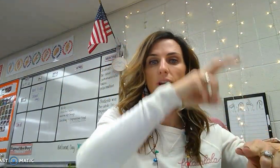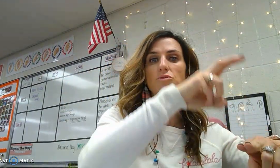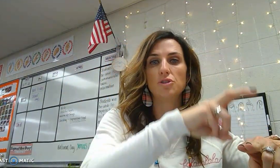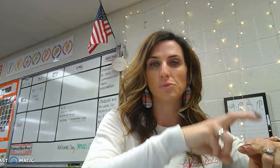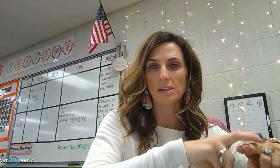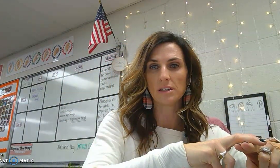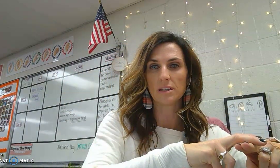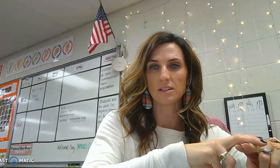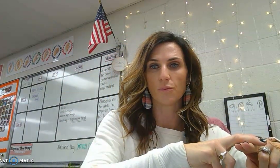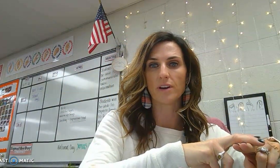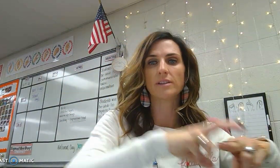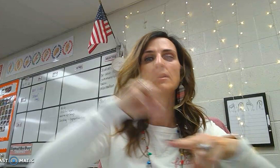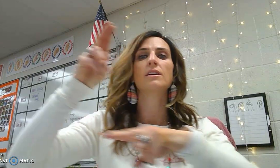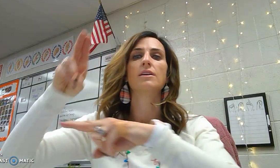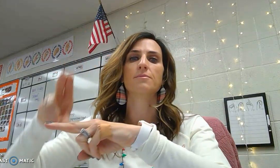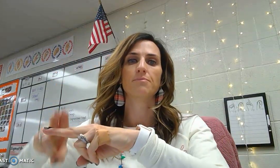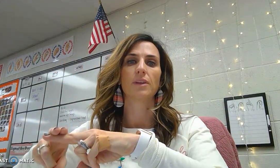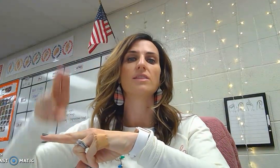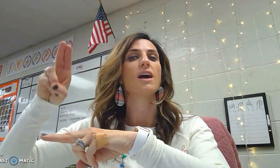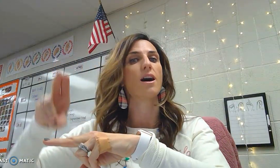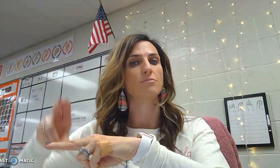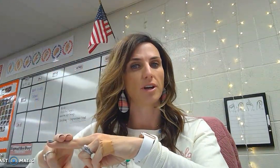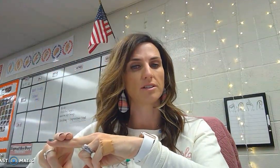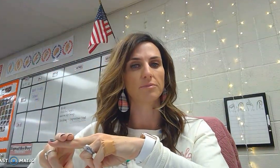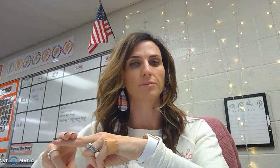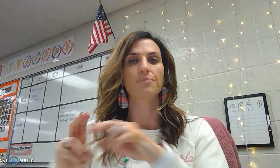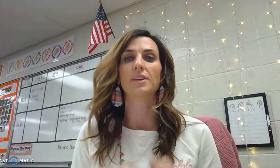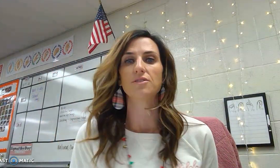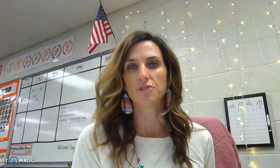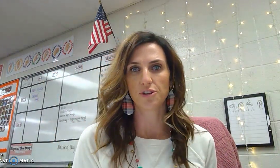I'm doing, is 1, and the object is 2.